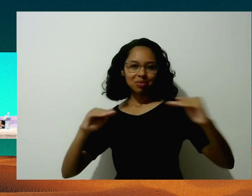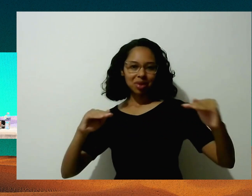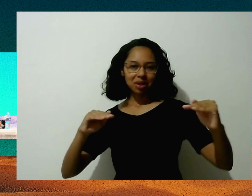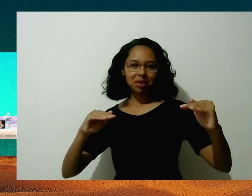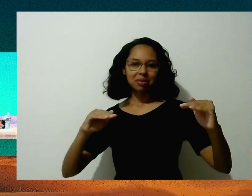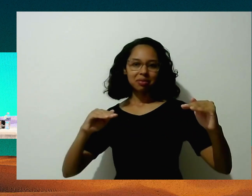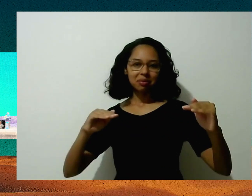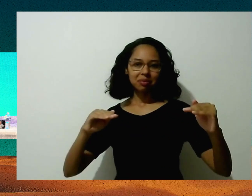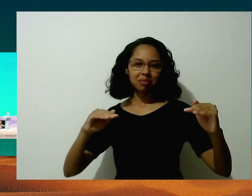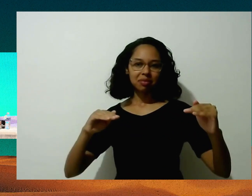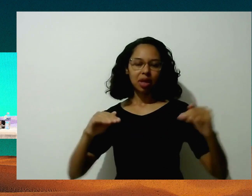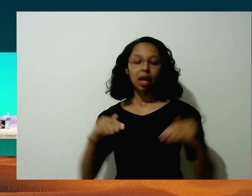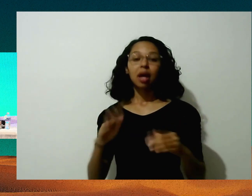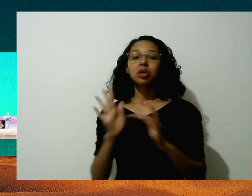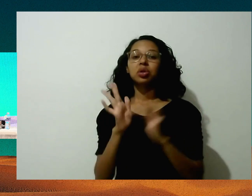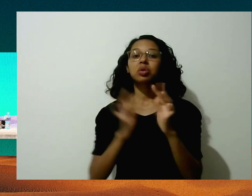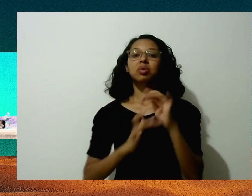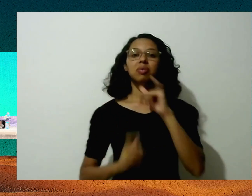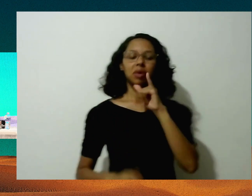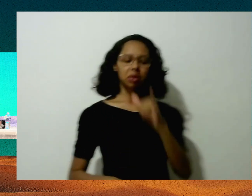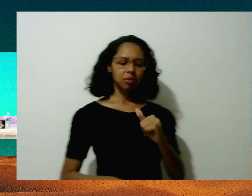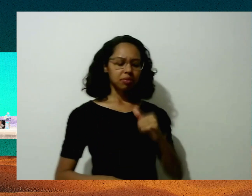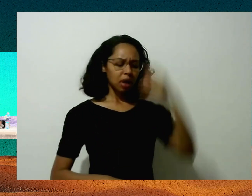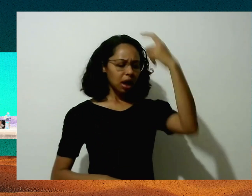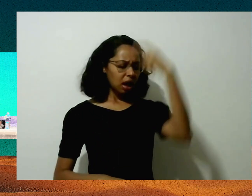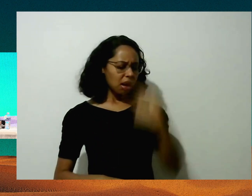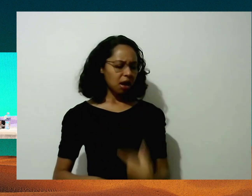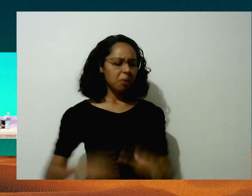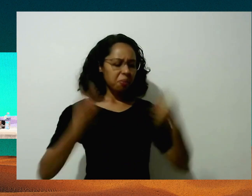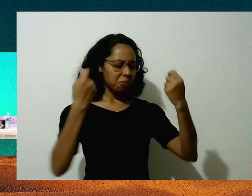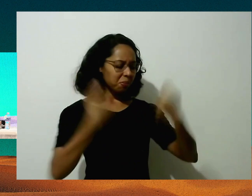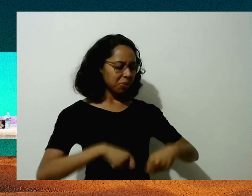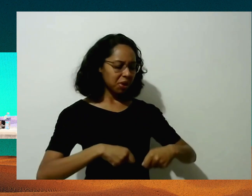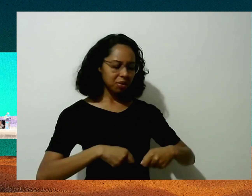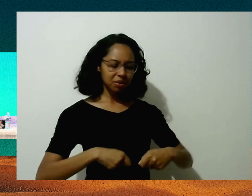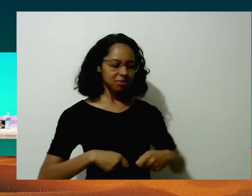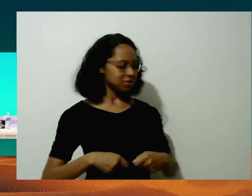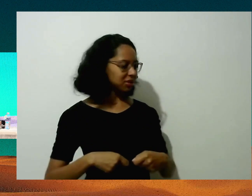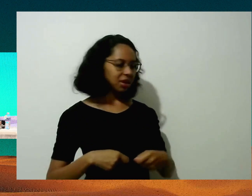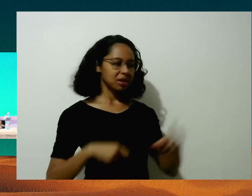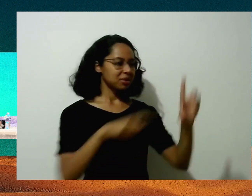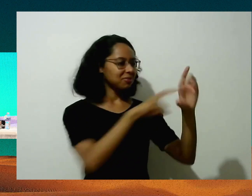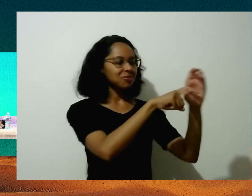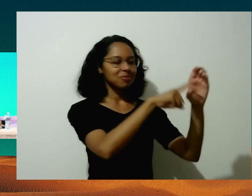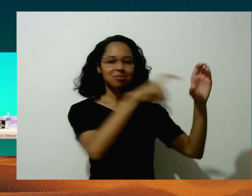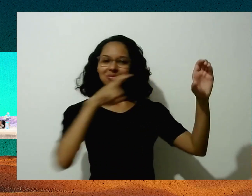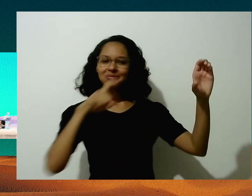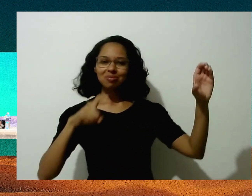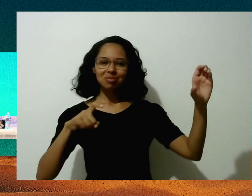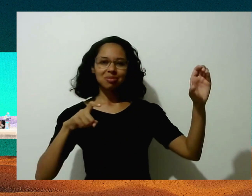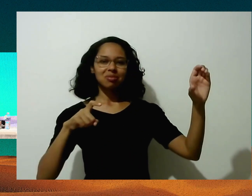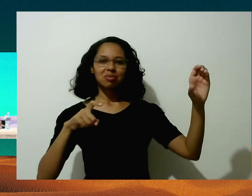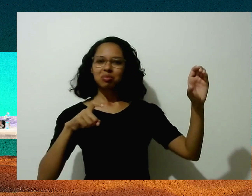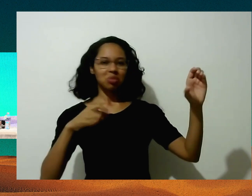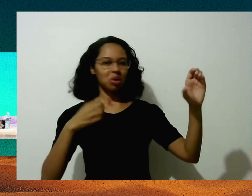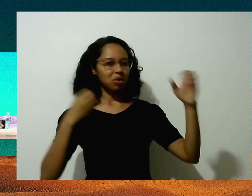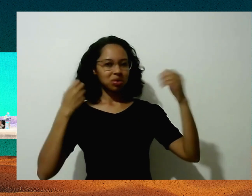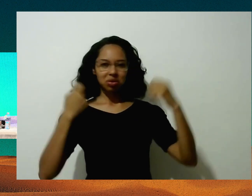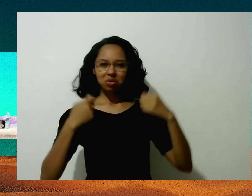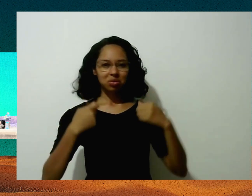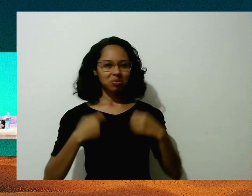mim mesmo. And in a position as a man, he says, I can do nothing of myself. Lúcifer, eu